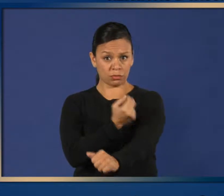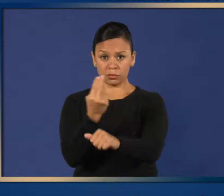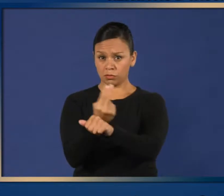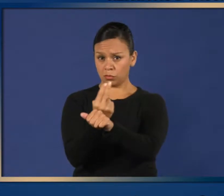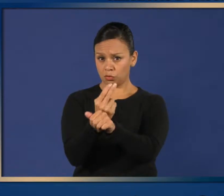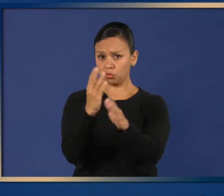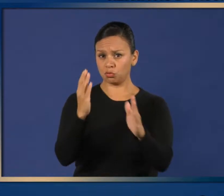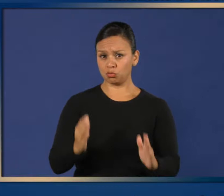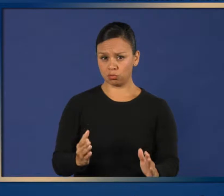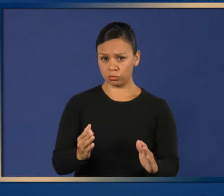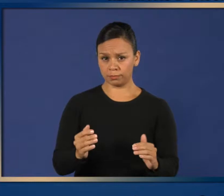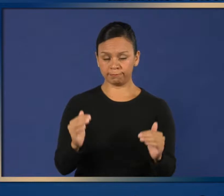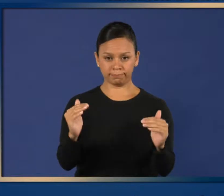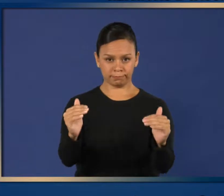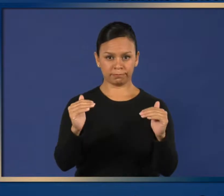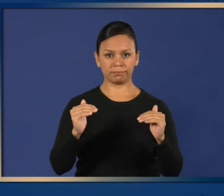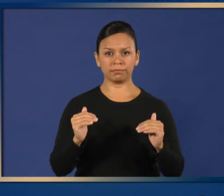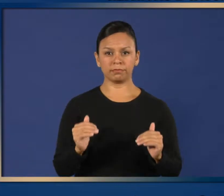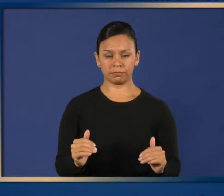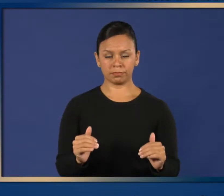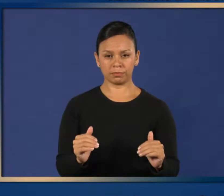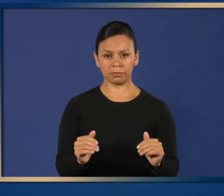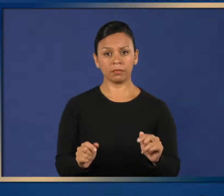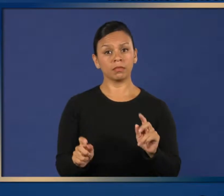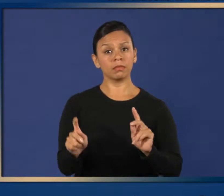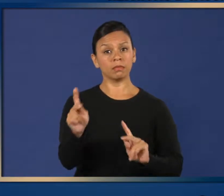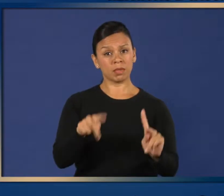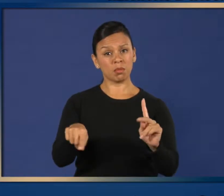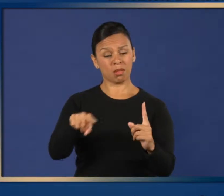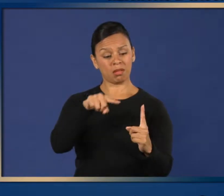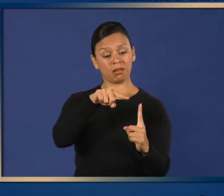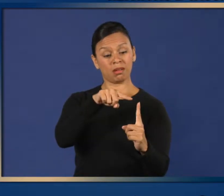people who inject street drugs,